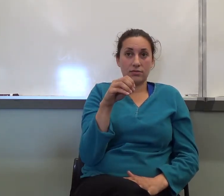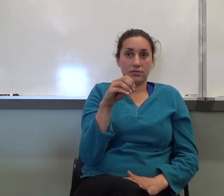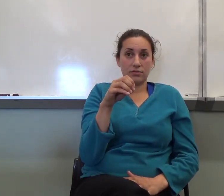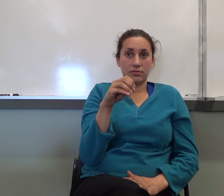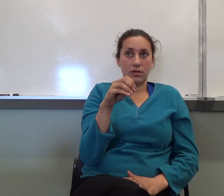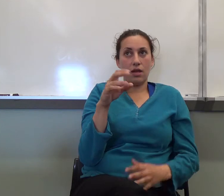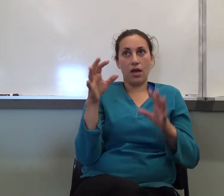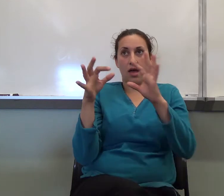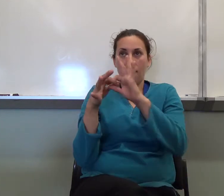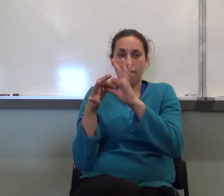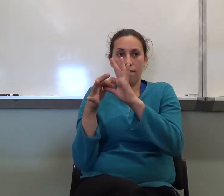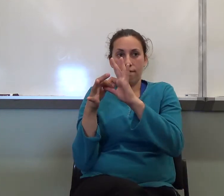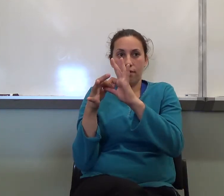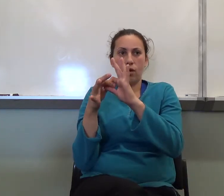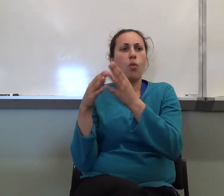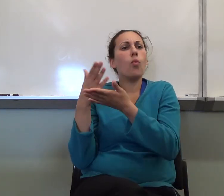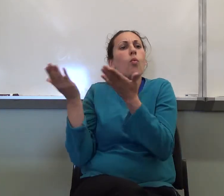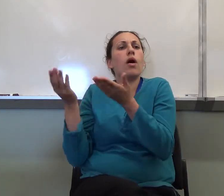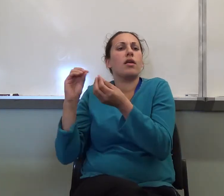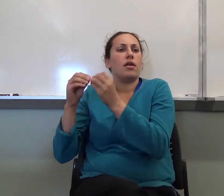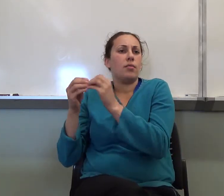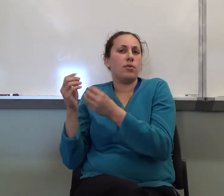of what number?